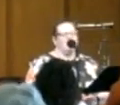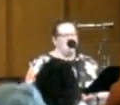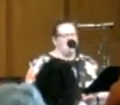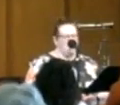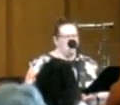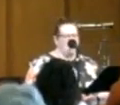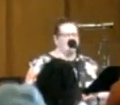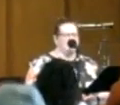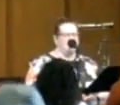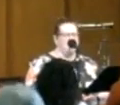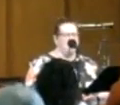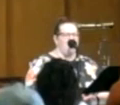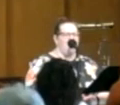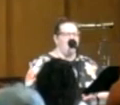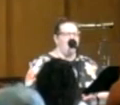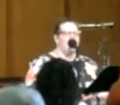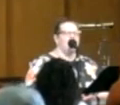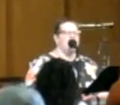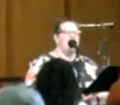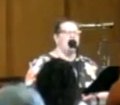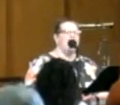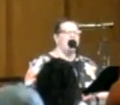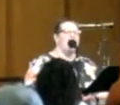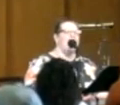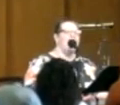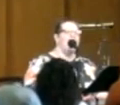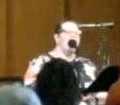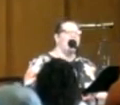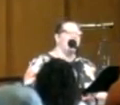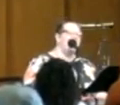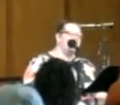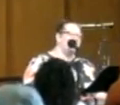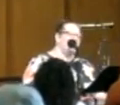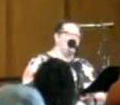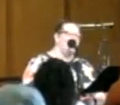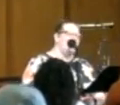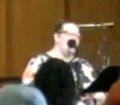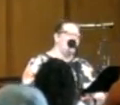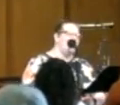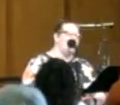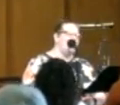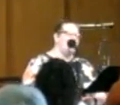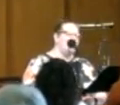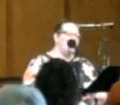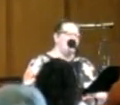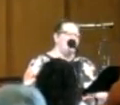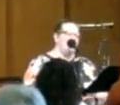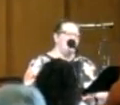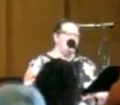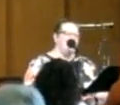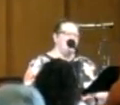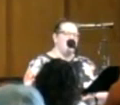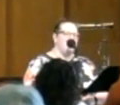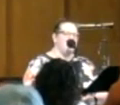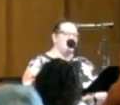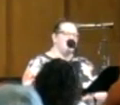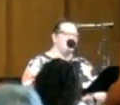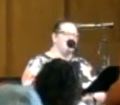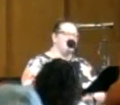somewhere. There is more joy somewhere.